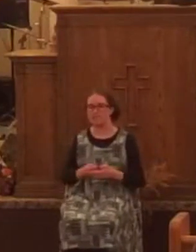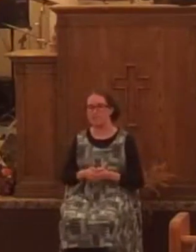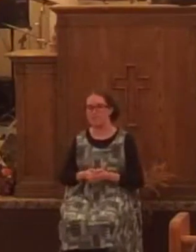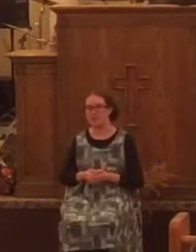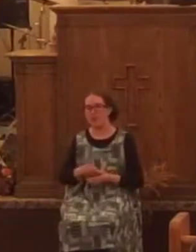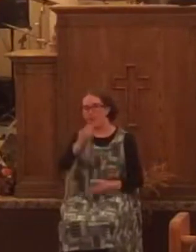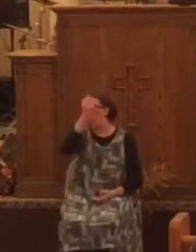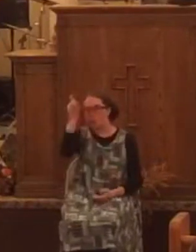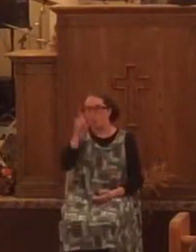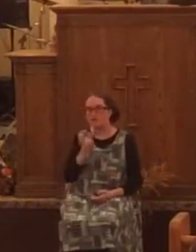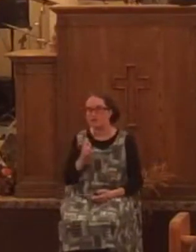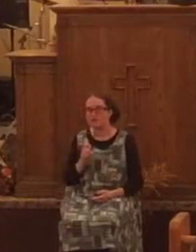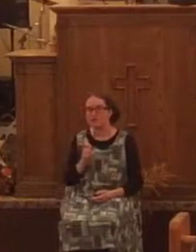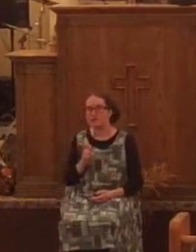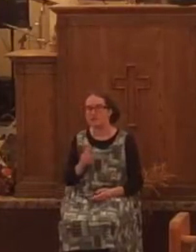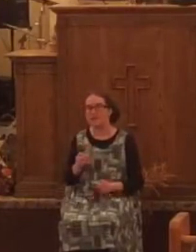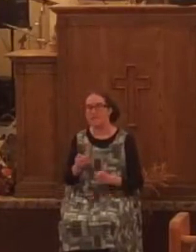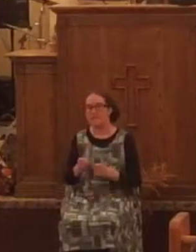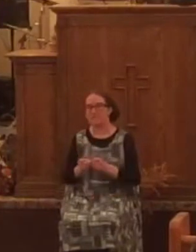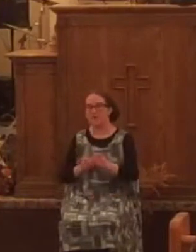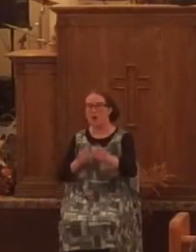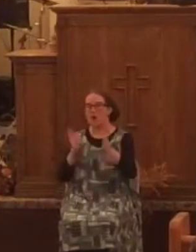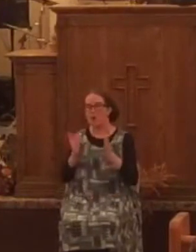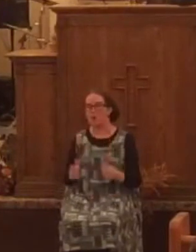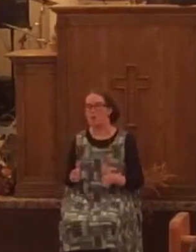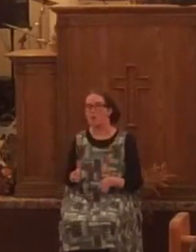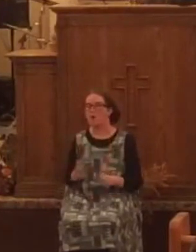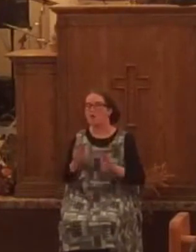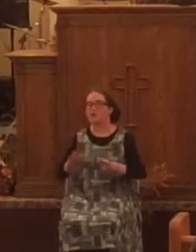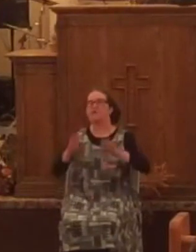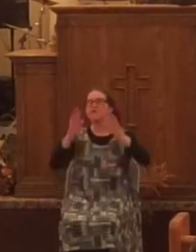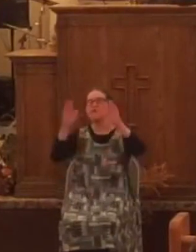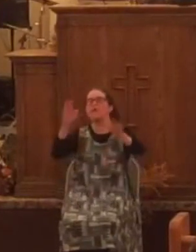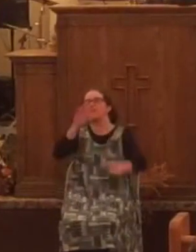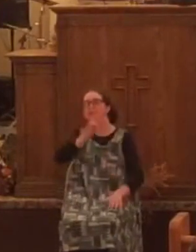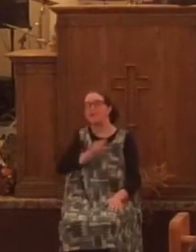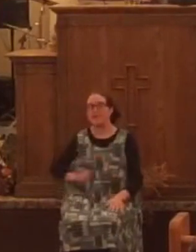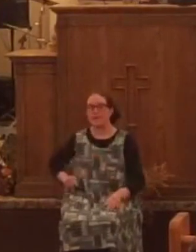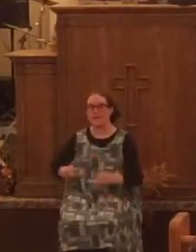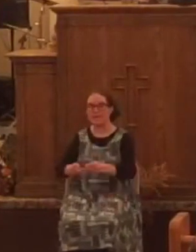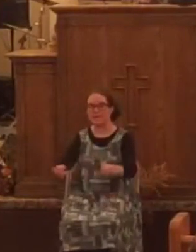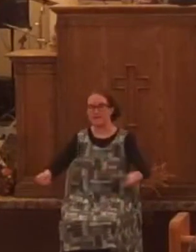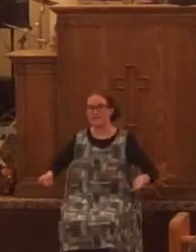The question was asked by the disciples, who is the greatest in the kingdom?